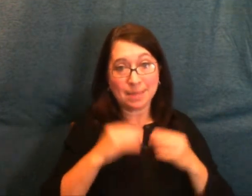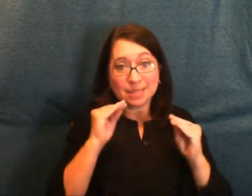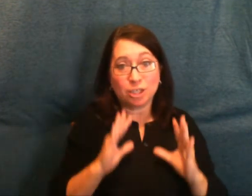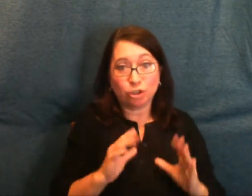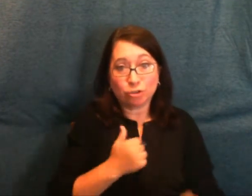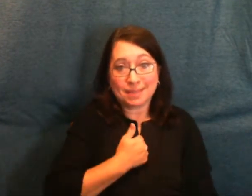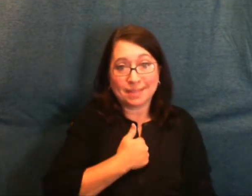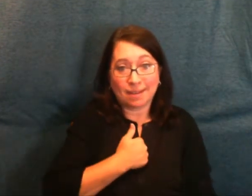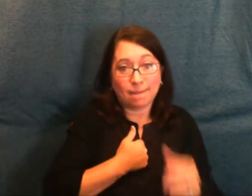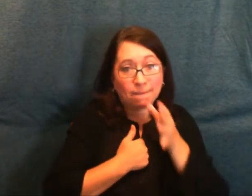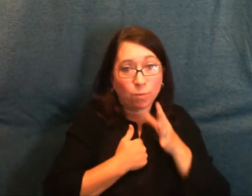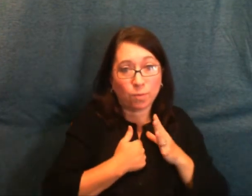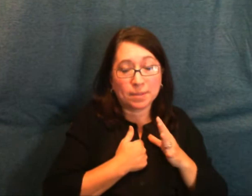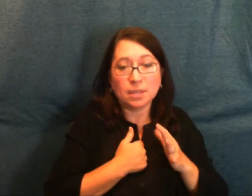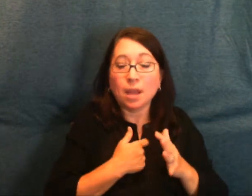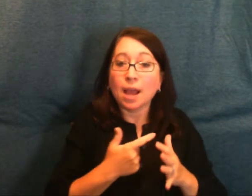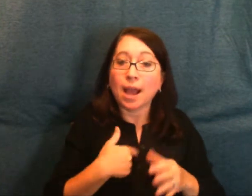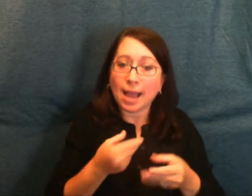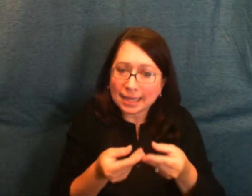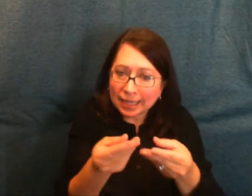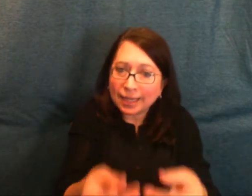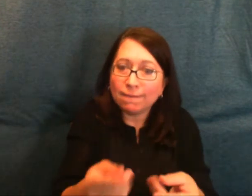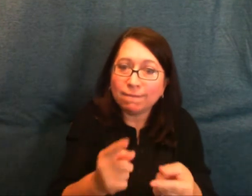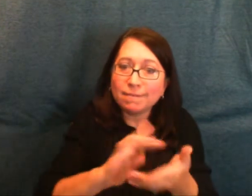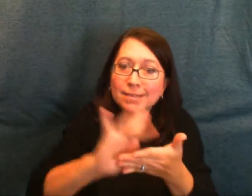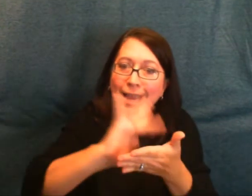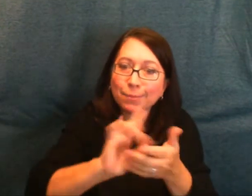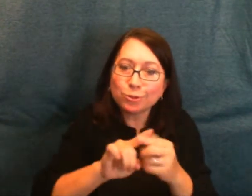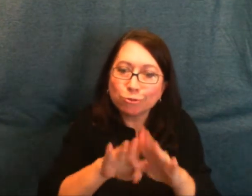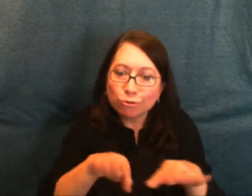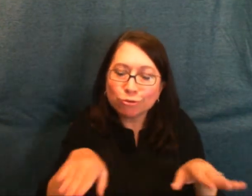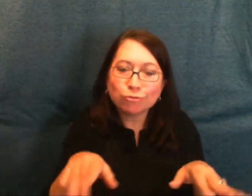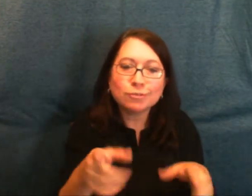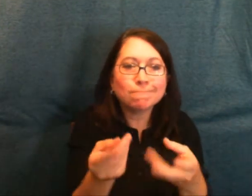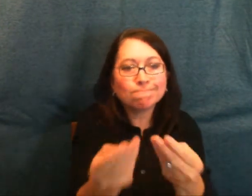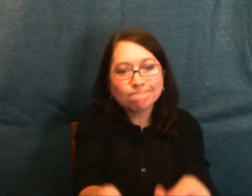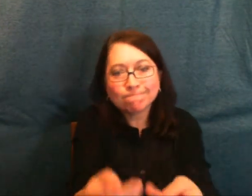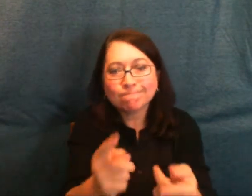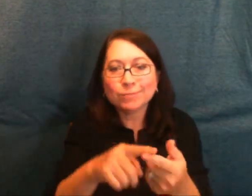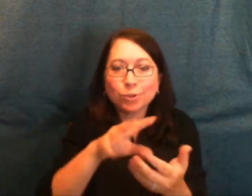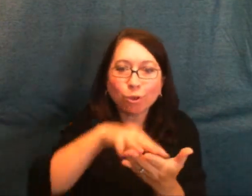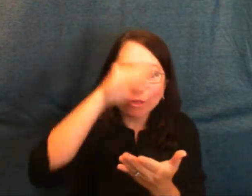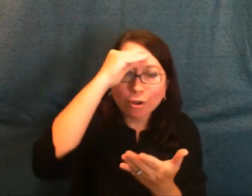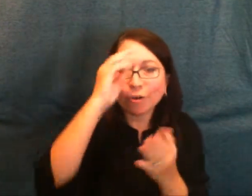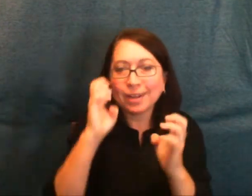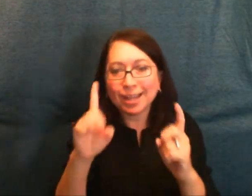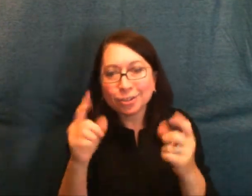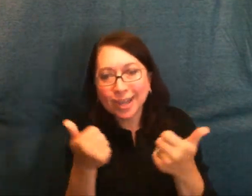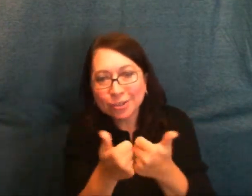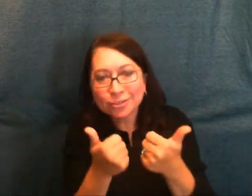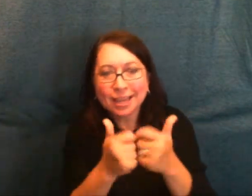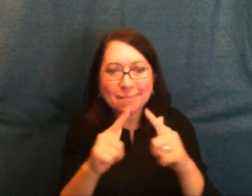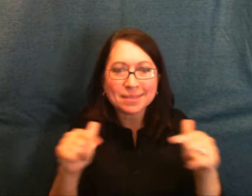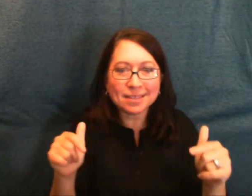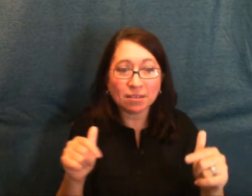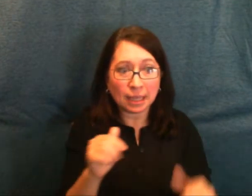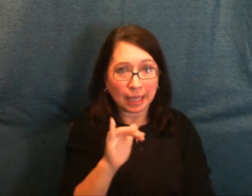teachers. I'm a teacher. I've put tablets into children's hands before, wanting them to learn educationally. It